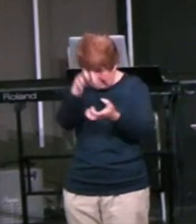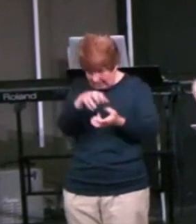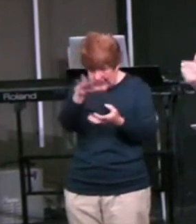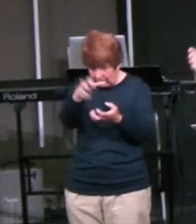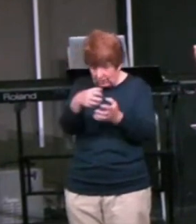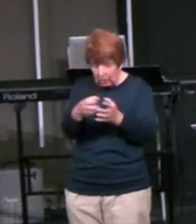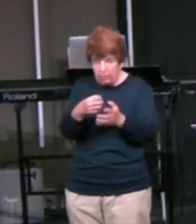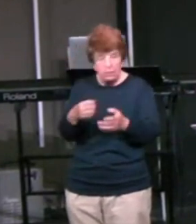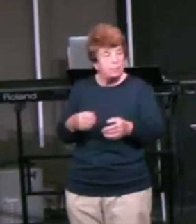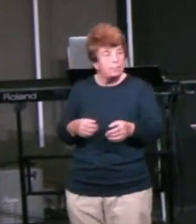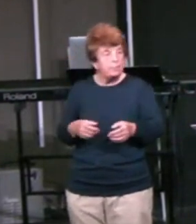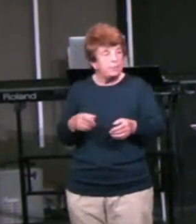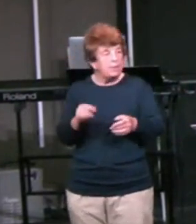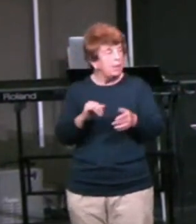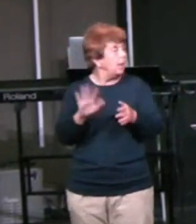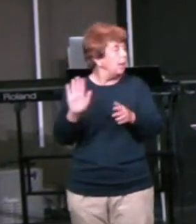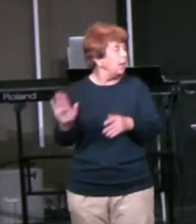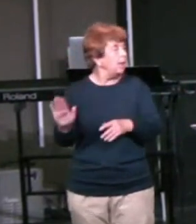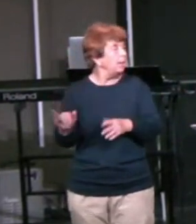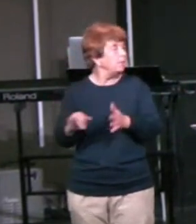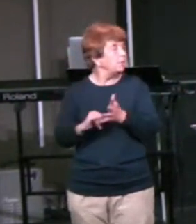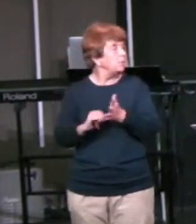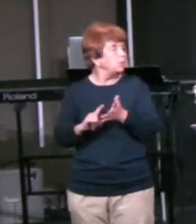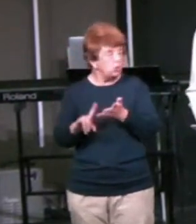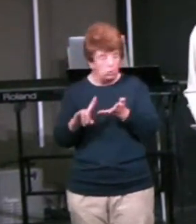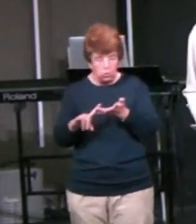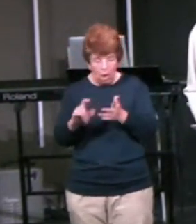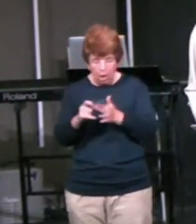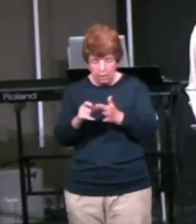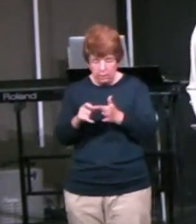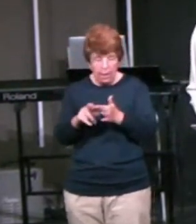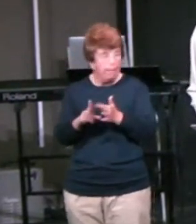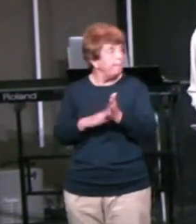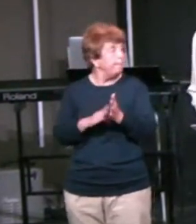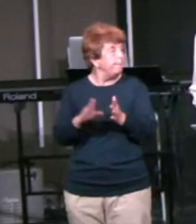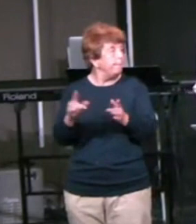And having left the city of Sodom behind, he's walking along